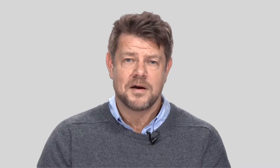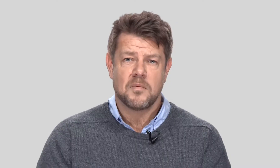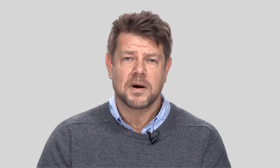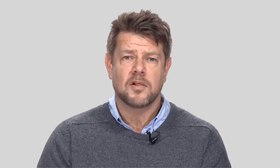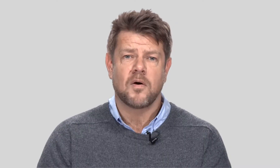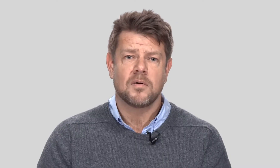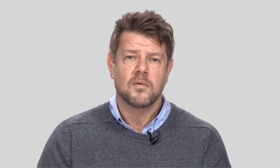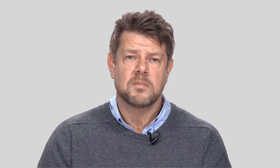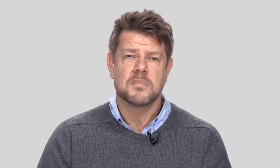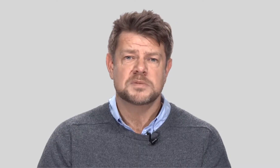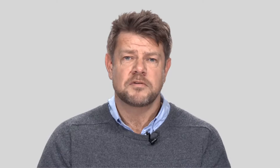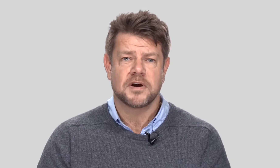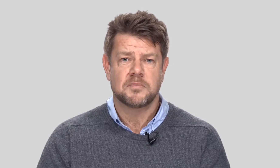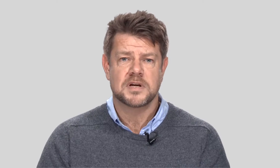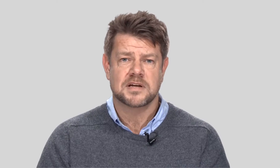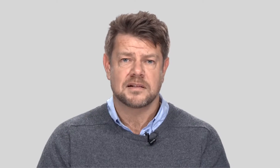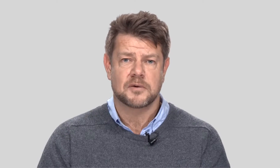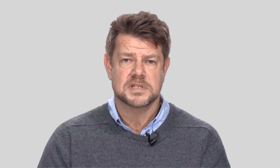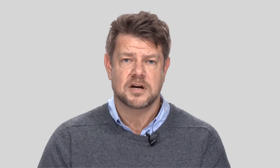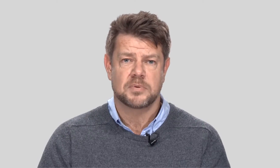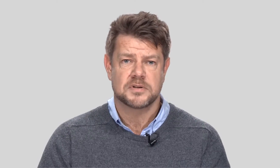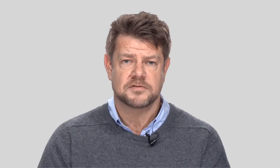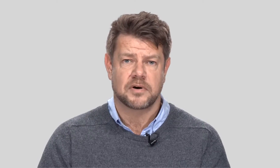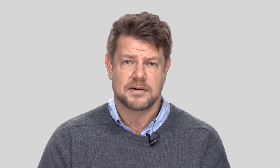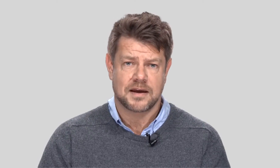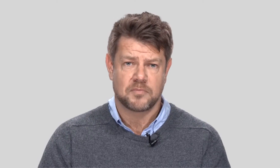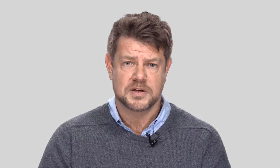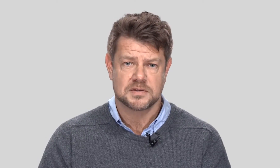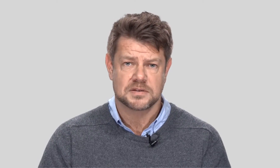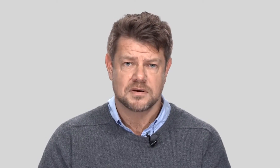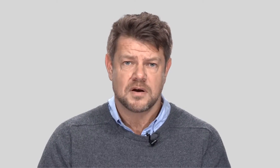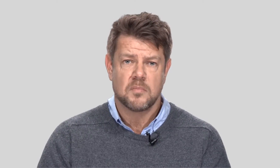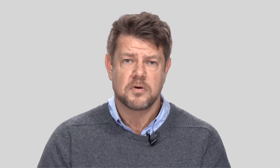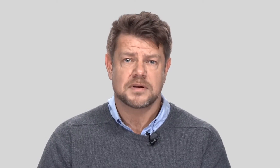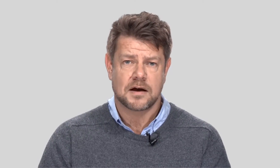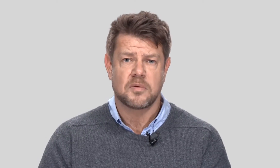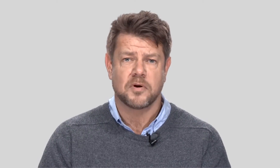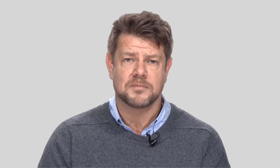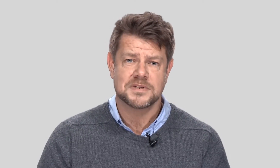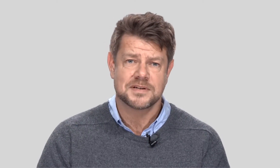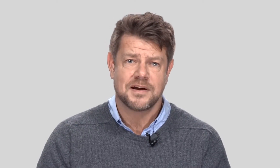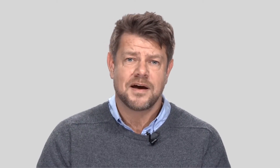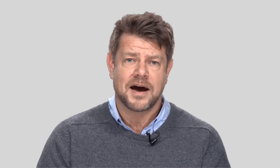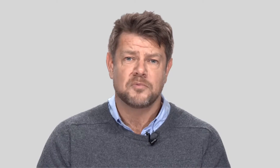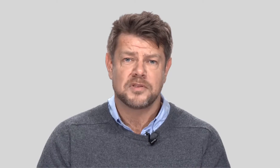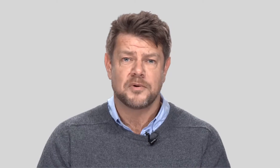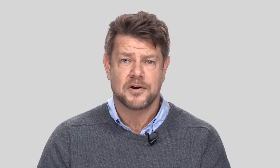By law, we must provide British Sign Language interpreters for our deaf patients, both at health appointments and when they're in